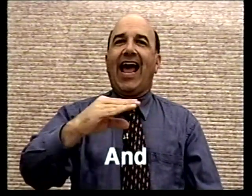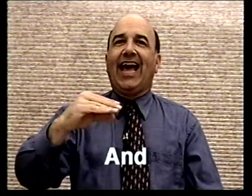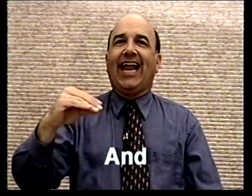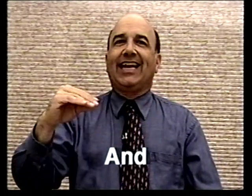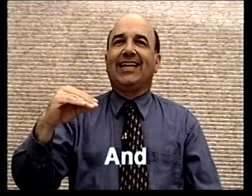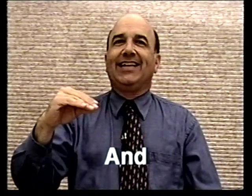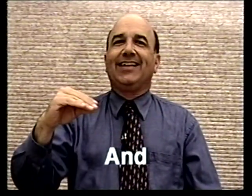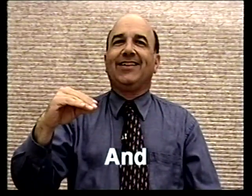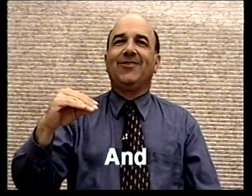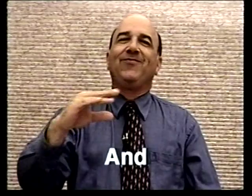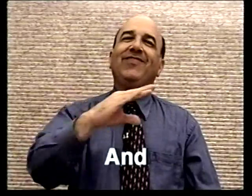And.